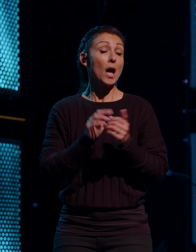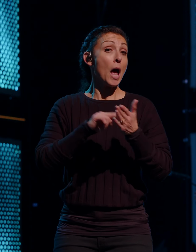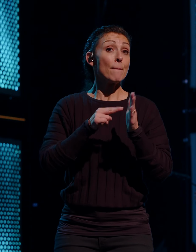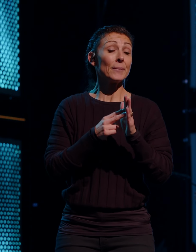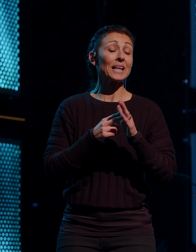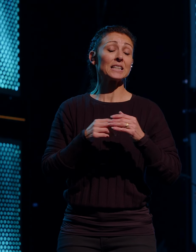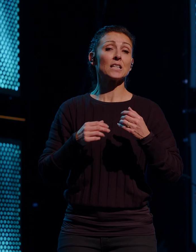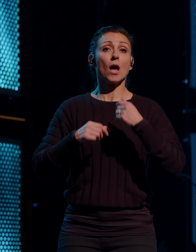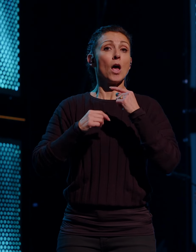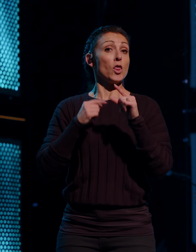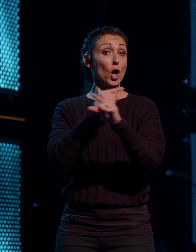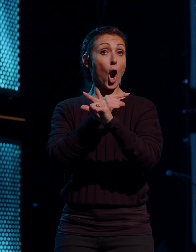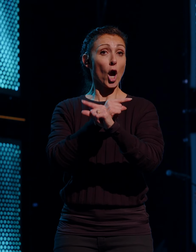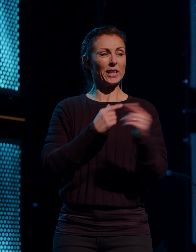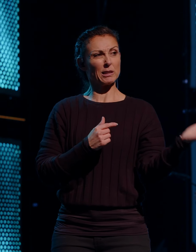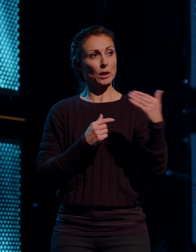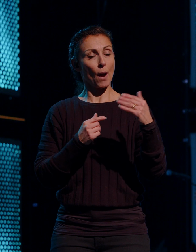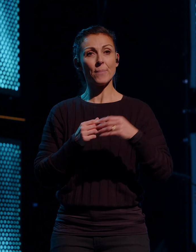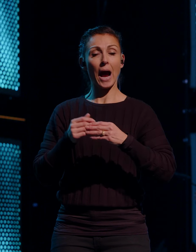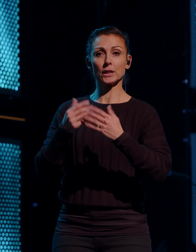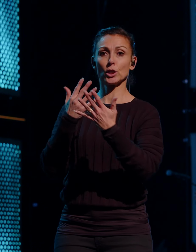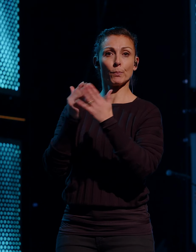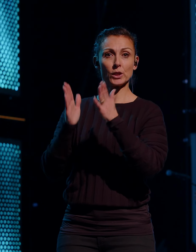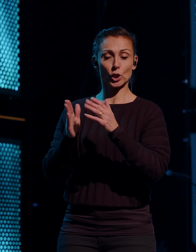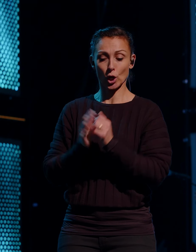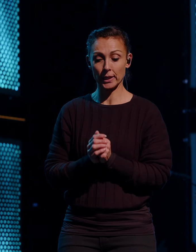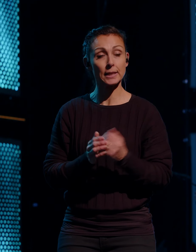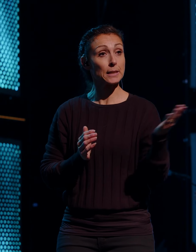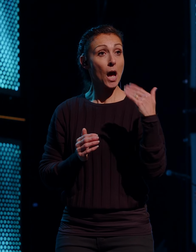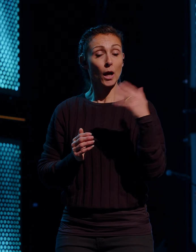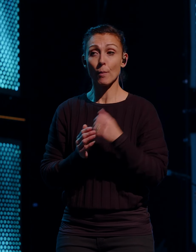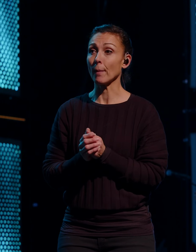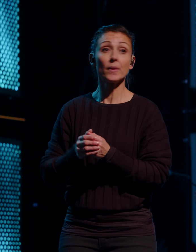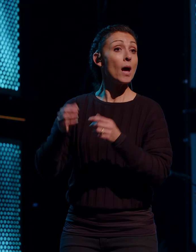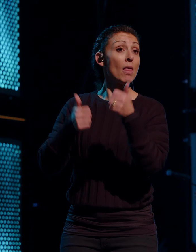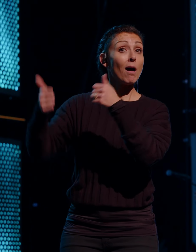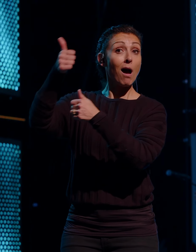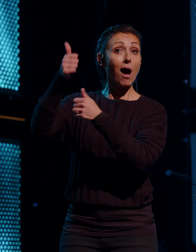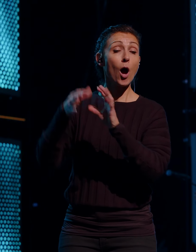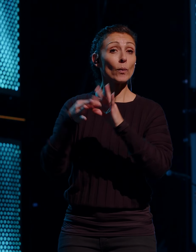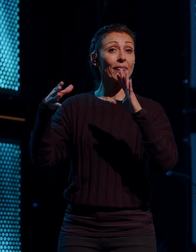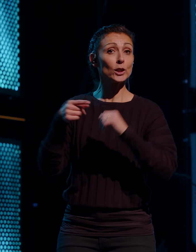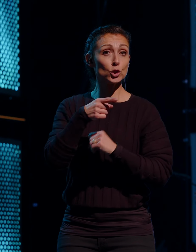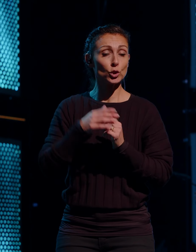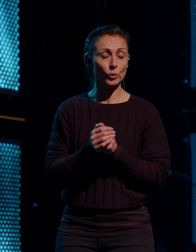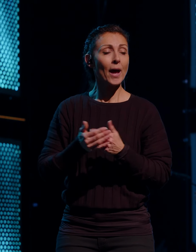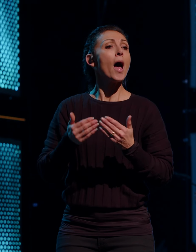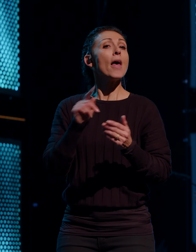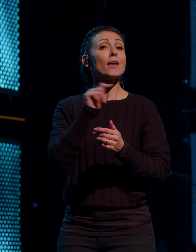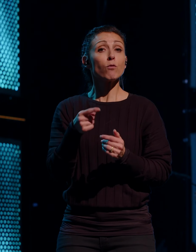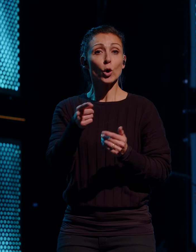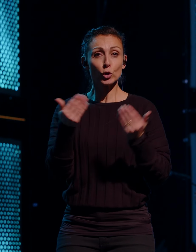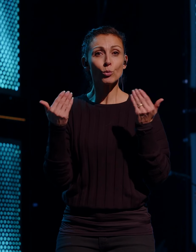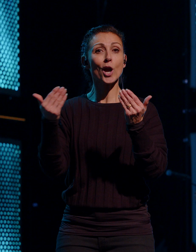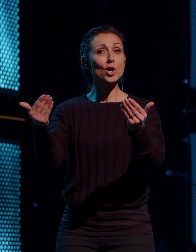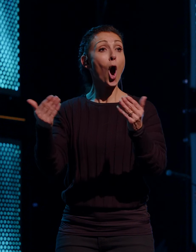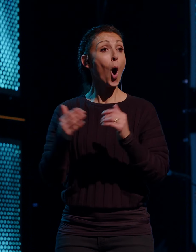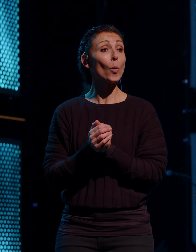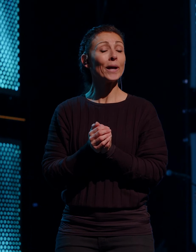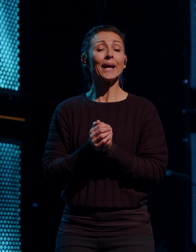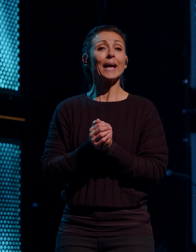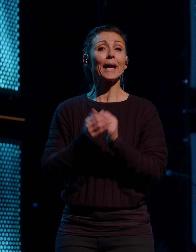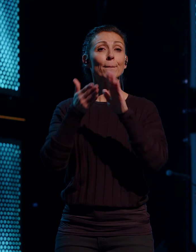Silas. Hey, guys, you're out of here. The magistrates have sent to let you go. Therefore, come now and go in peace. I love this part of the passage. But Paul said to